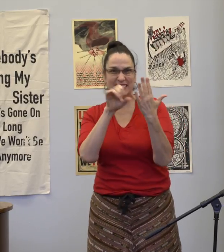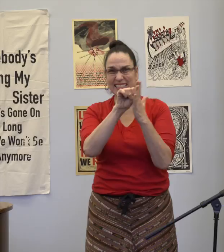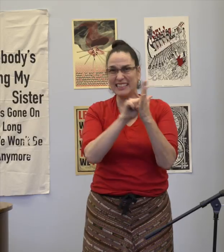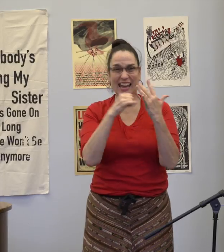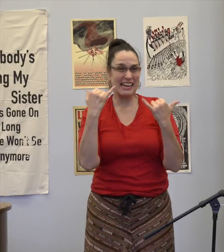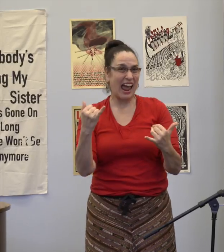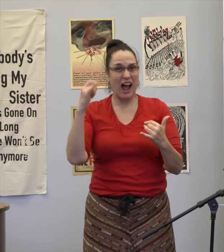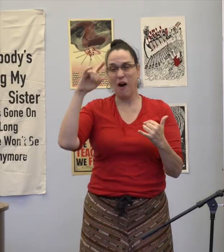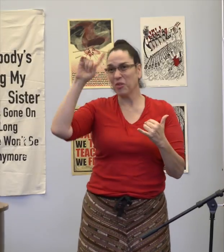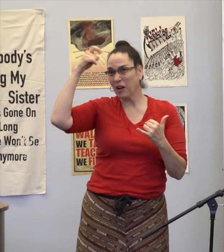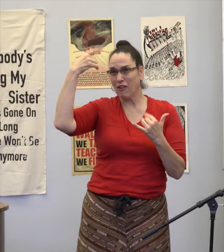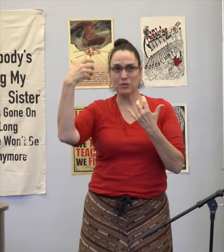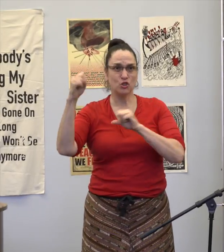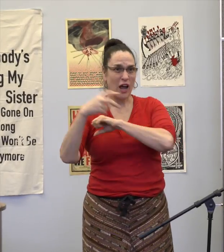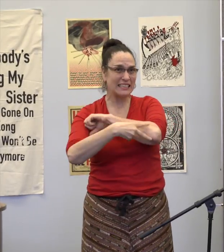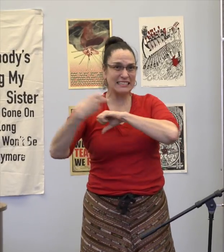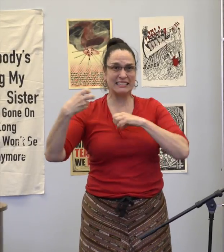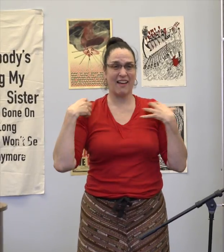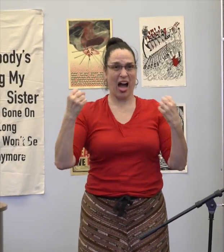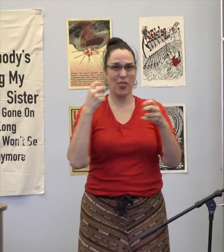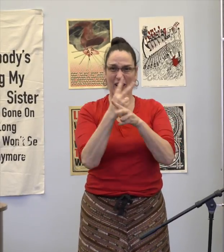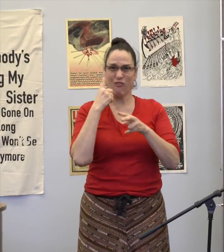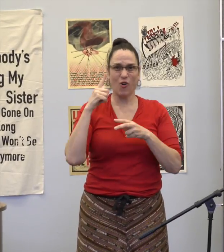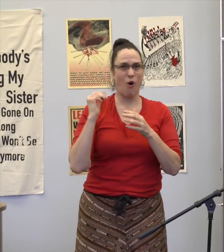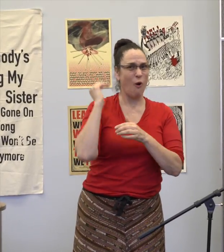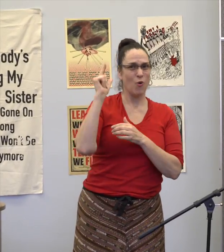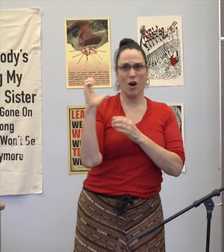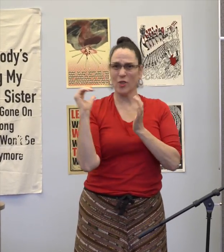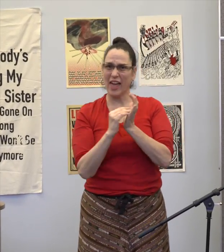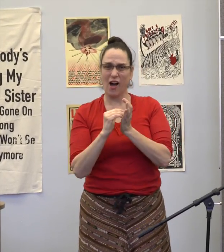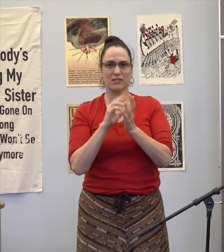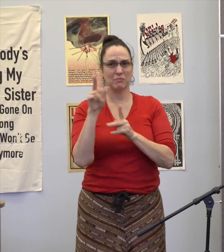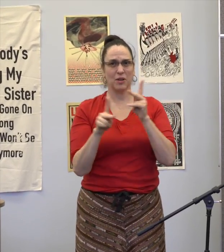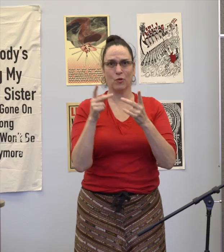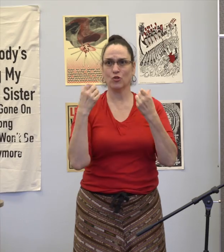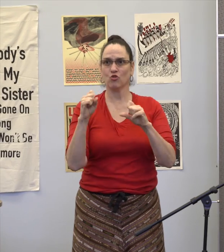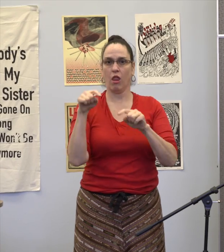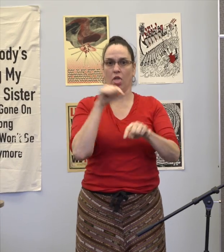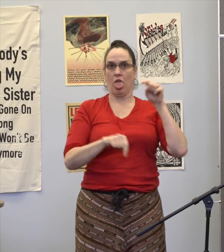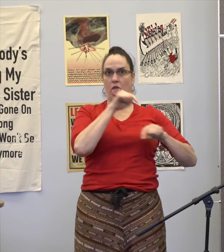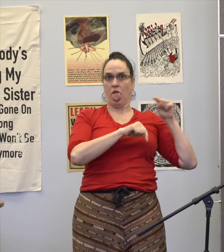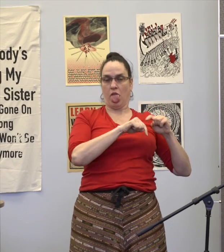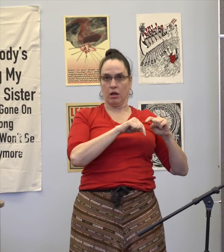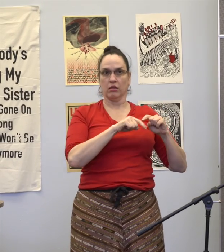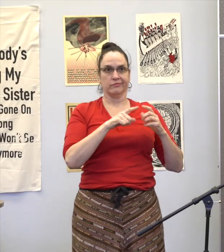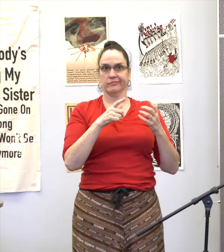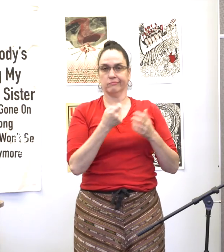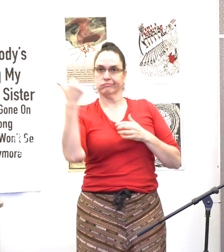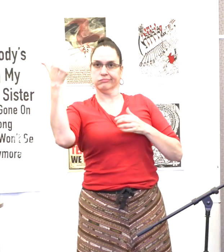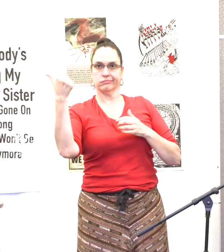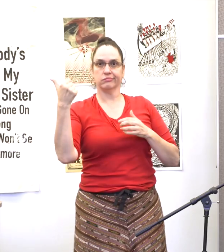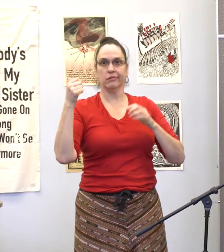is trying to take away health care for 100,000 people, trying to roll back the Affordable Care Act